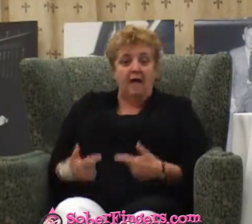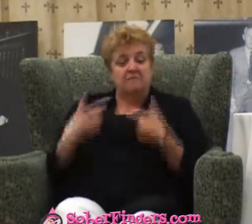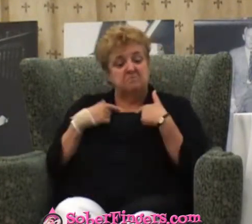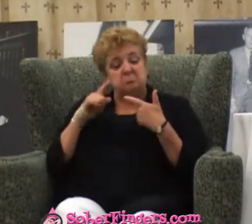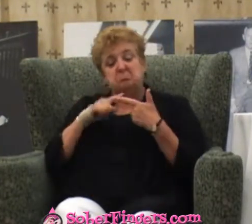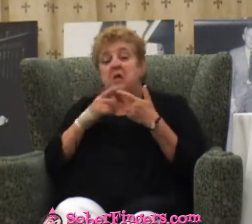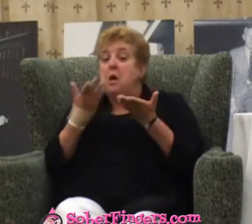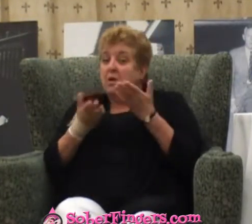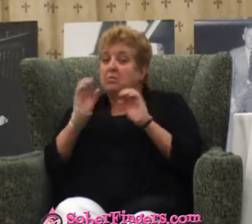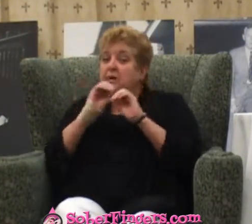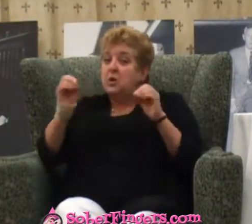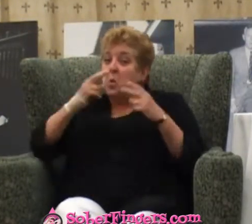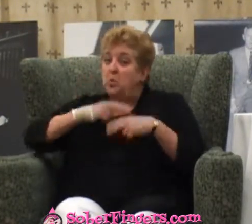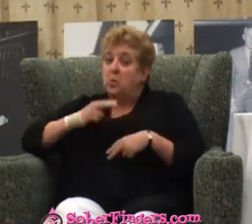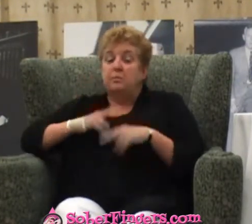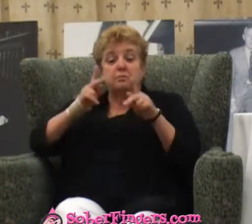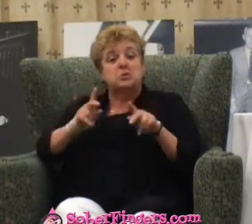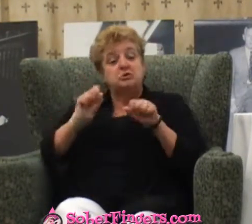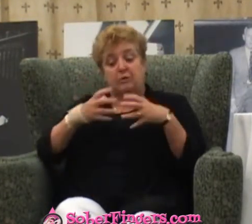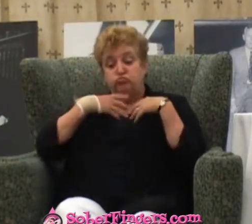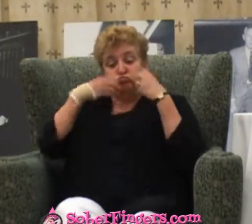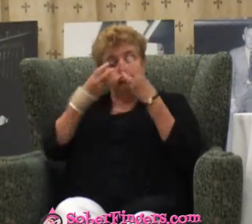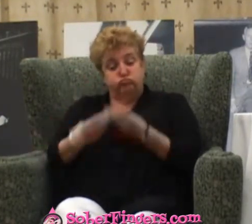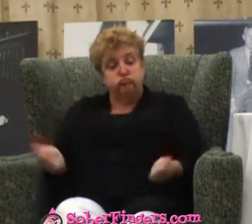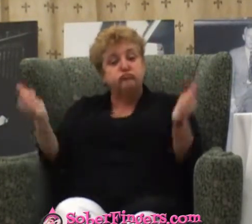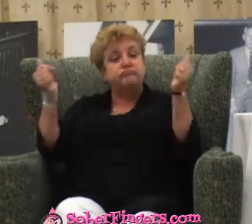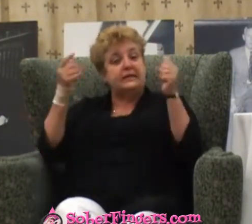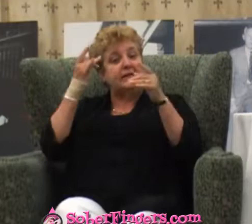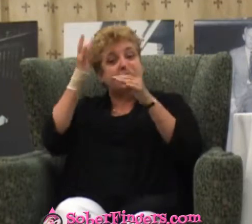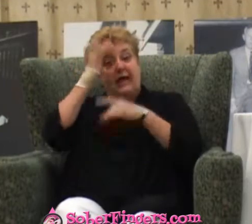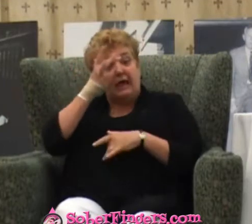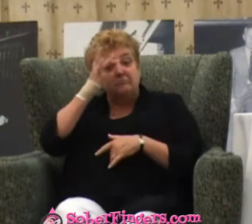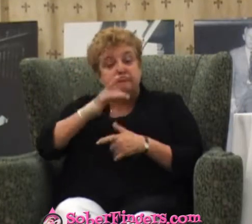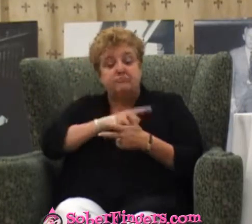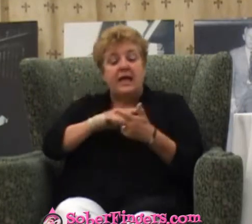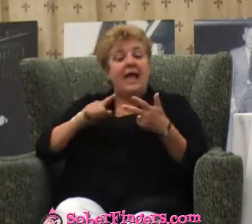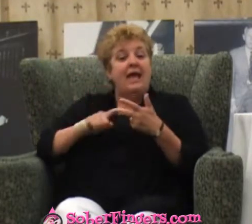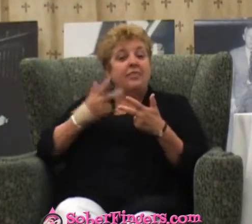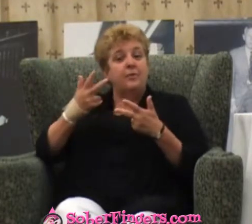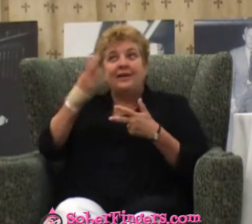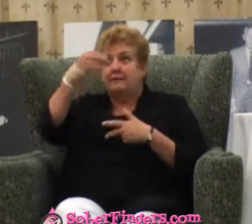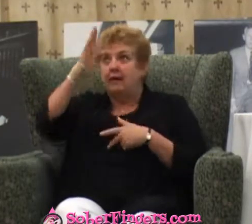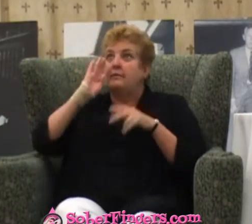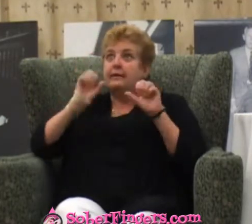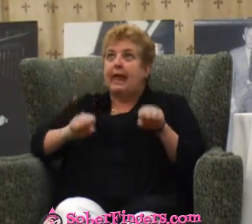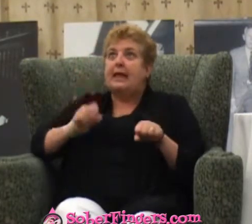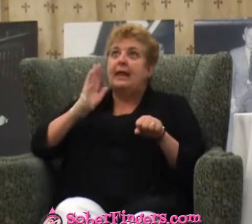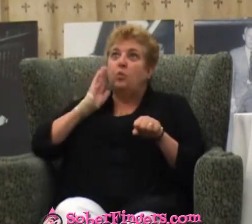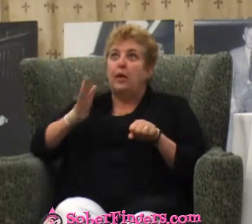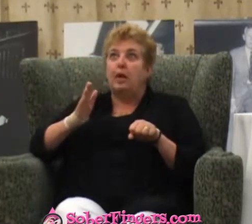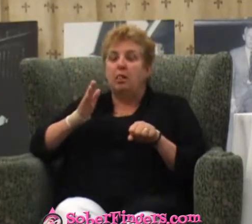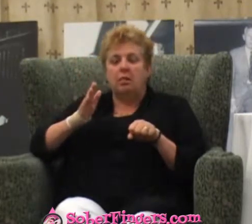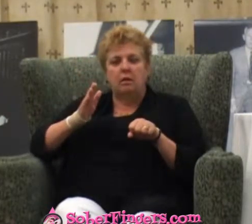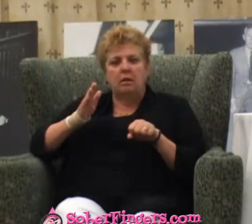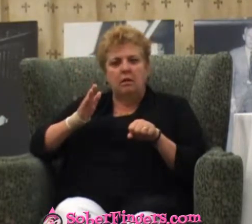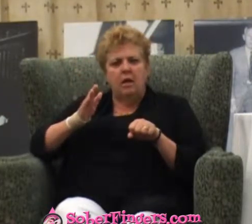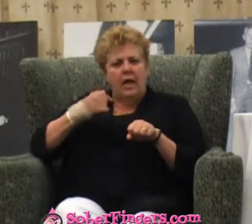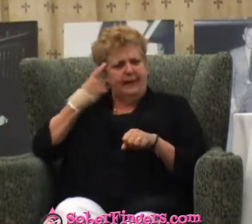my alcoholism. And C, that God couldn't, would have sought. And I'm thinking, before and after what? But for me as an alcoholic,